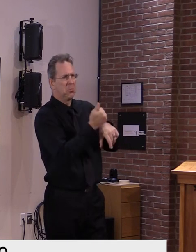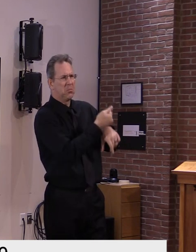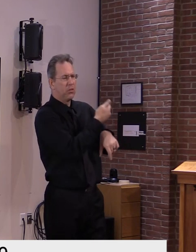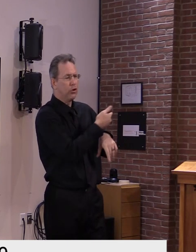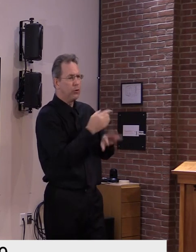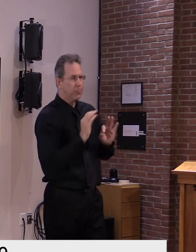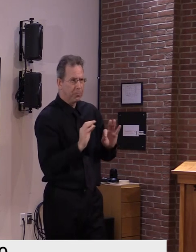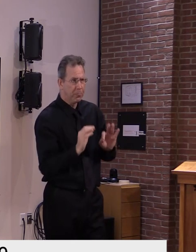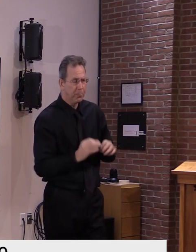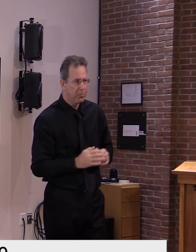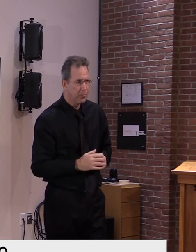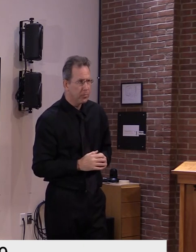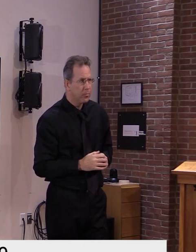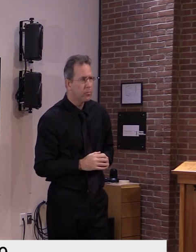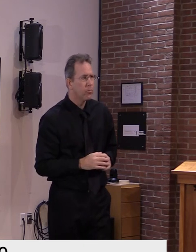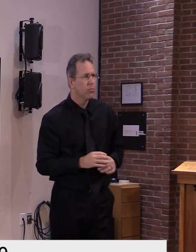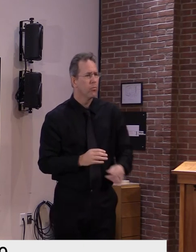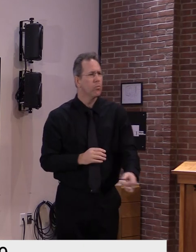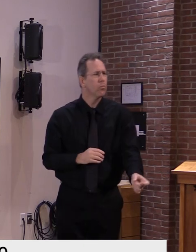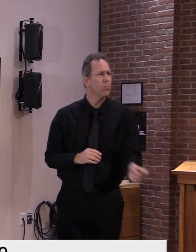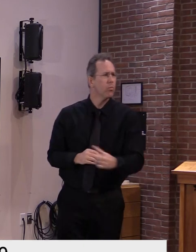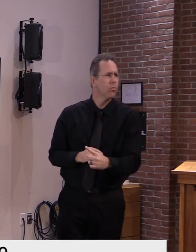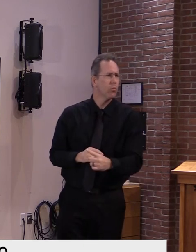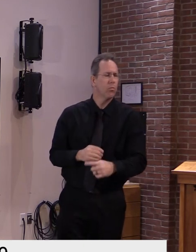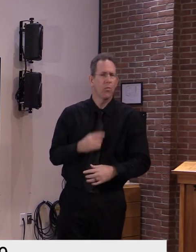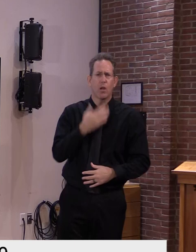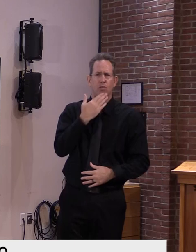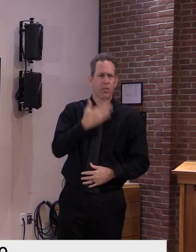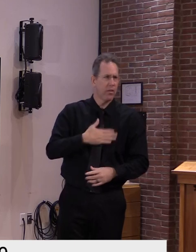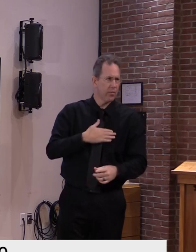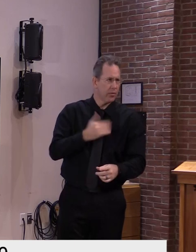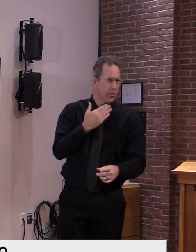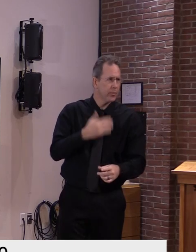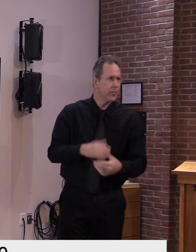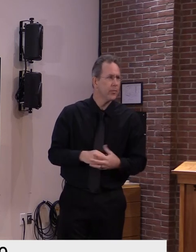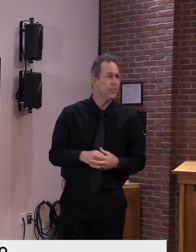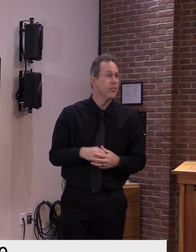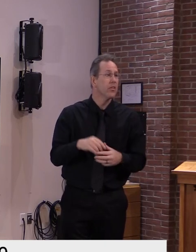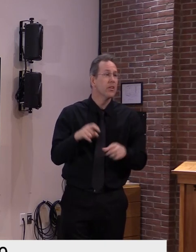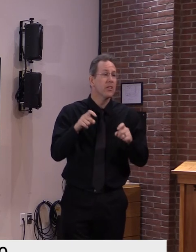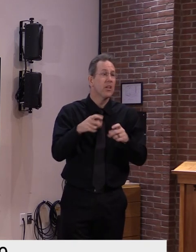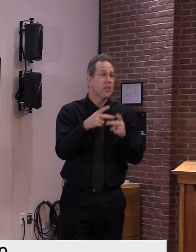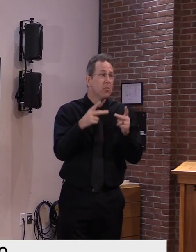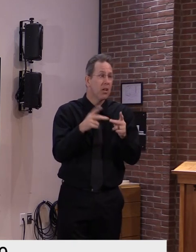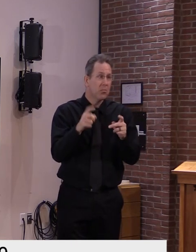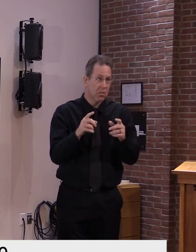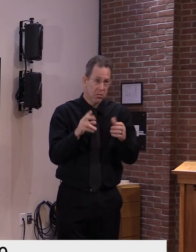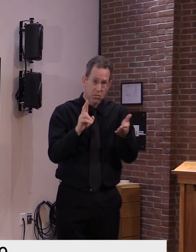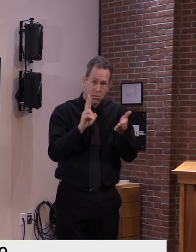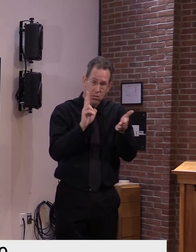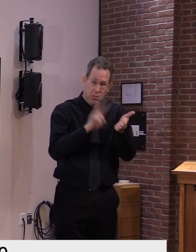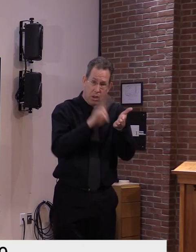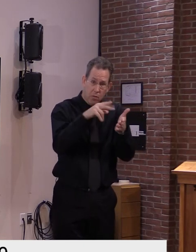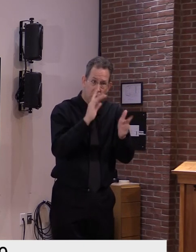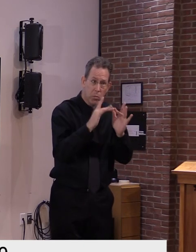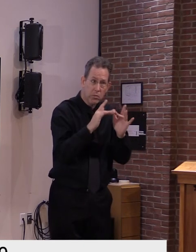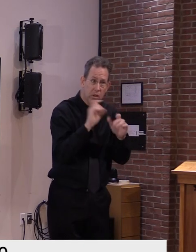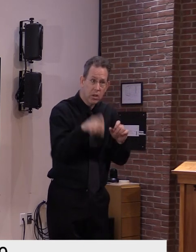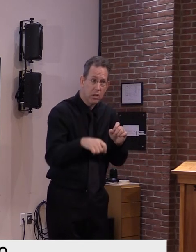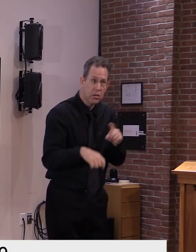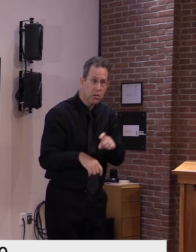would appreciate that. Are these testing centers that you can sign up for on the state website?